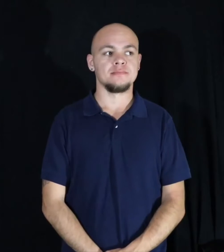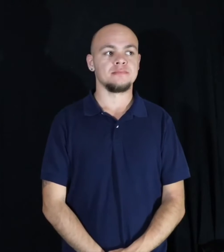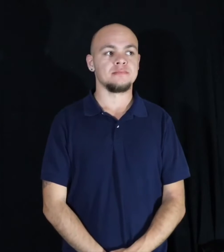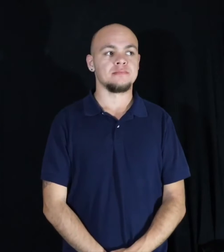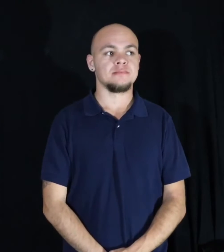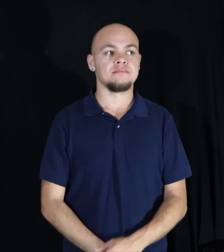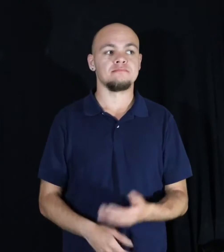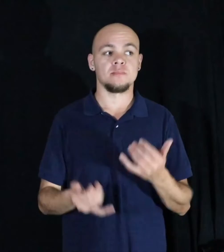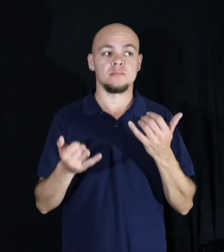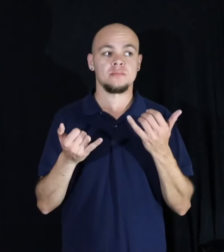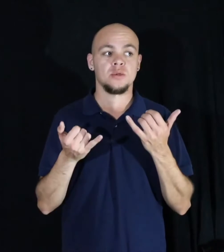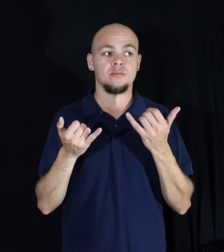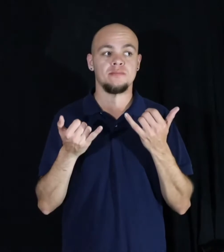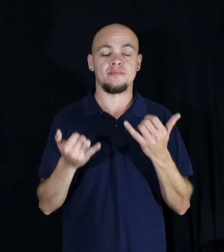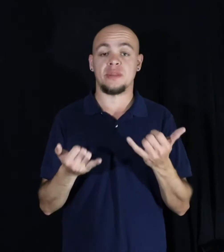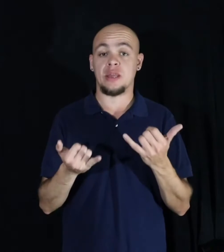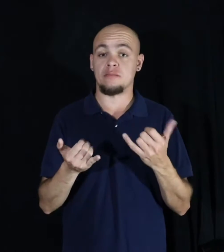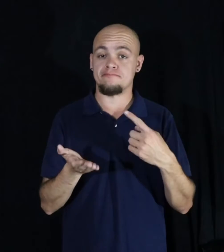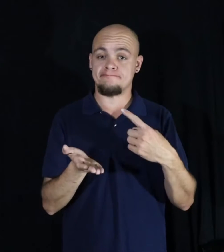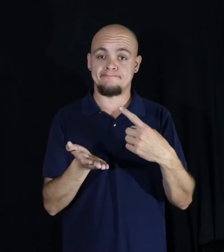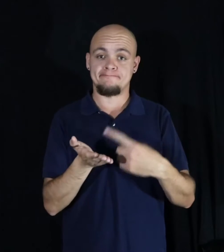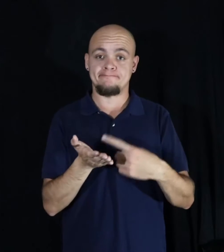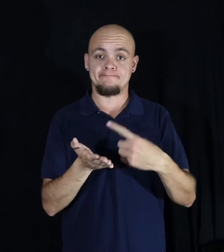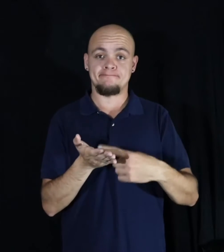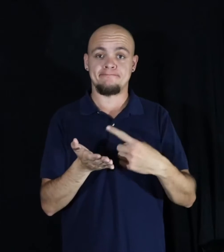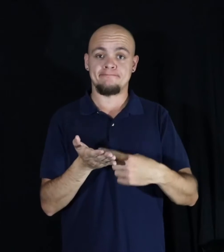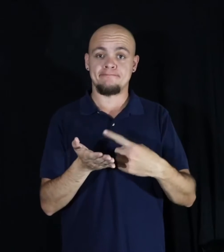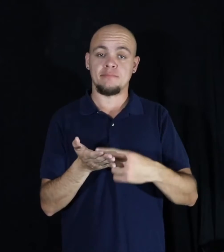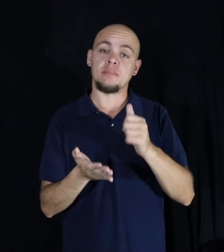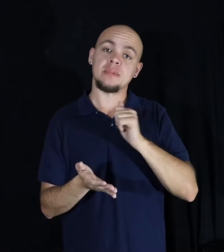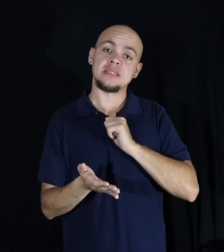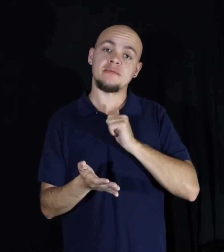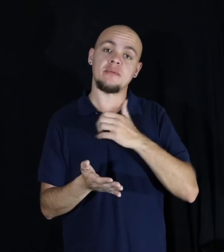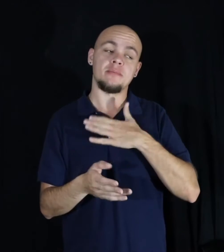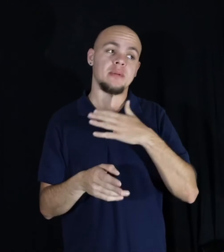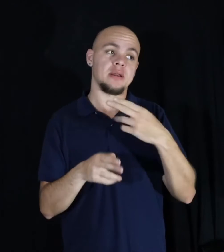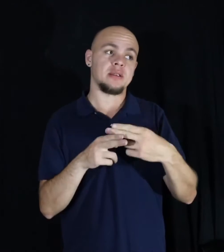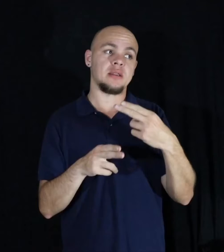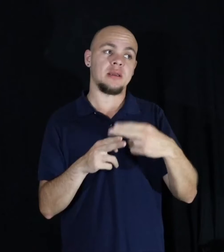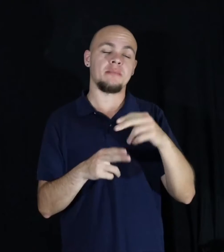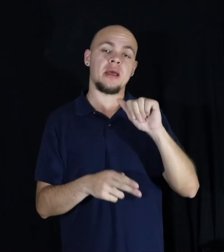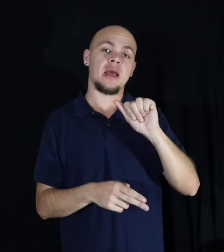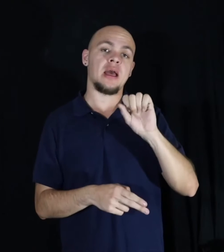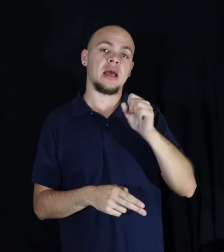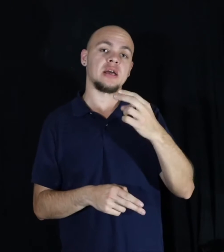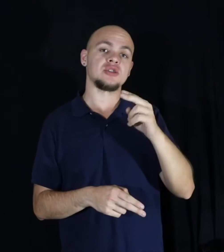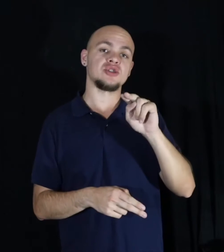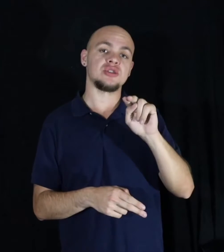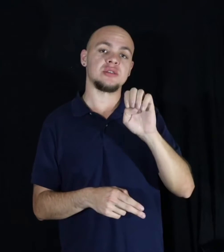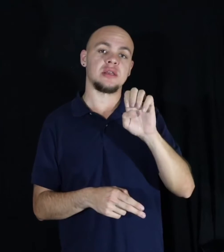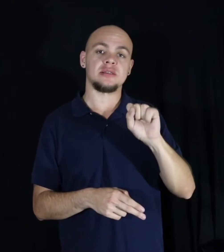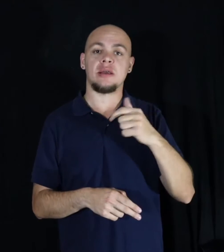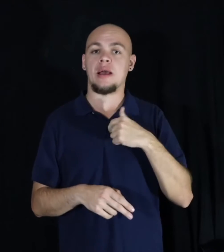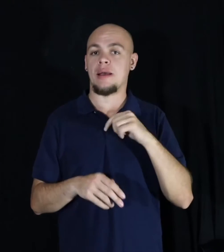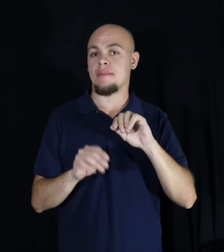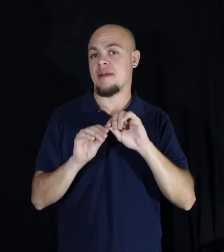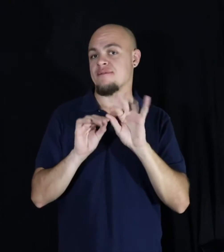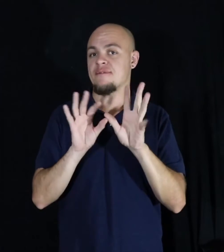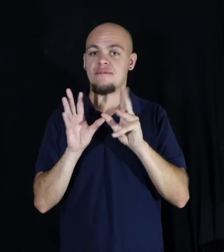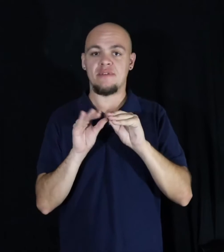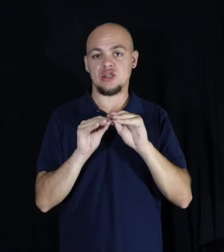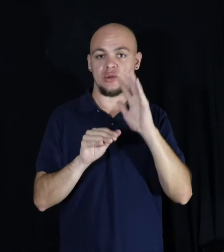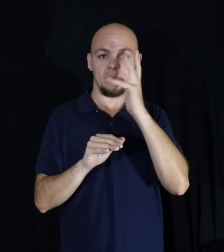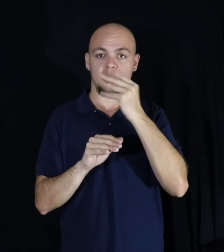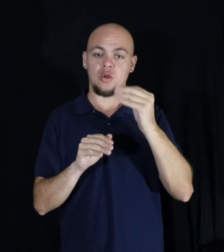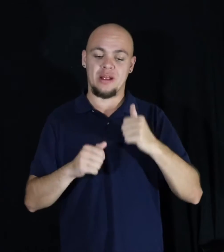Now I'm going to tell you, so now I'm going to tell you about myself. My name is Aashna Shroff, and I am a fashion, beauty, and lifestyle blogger.